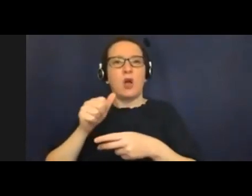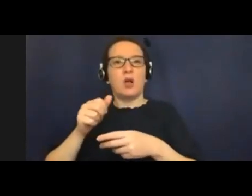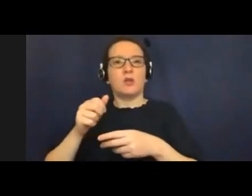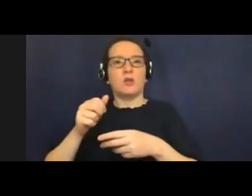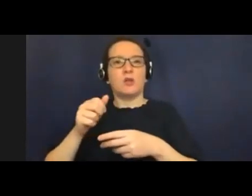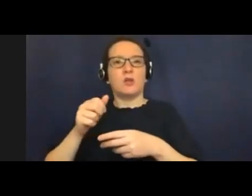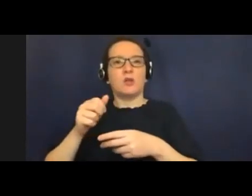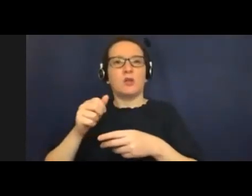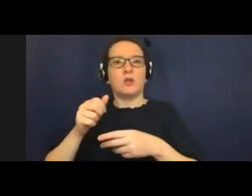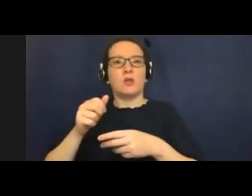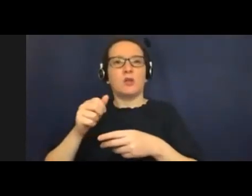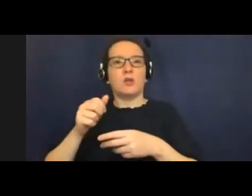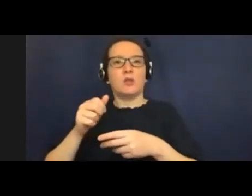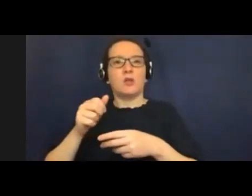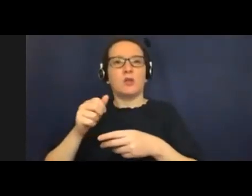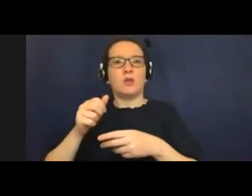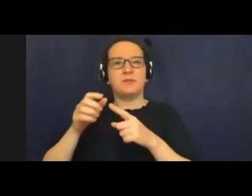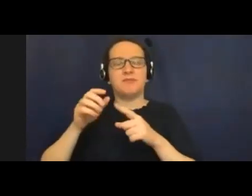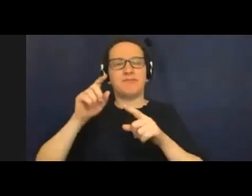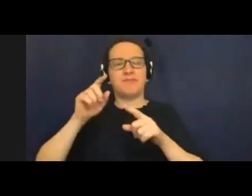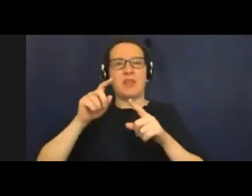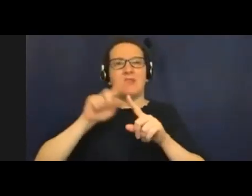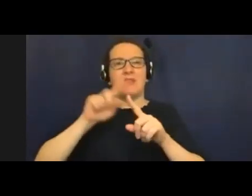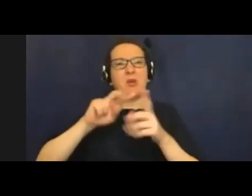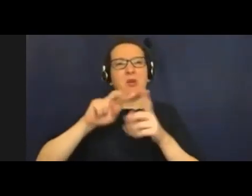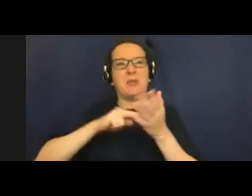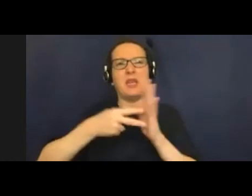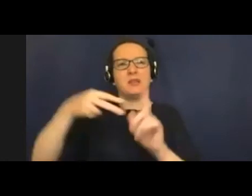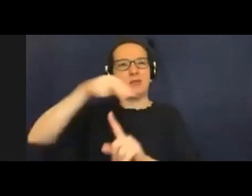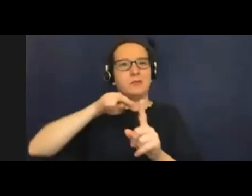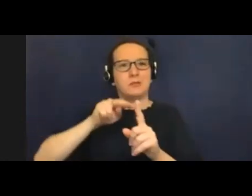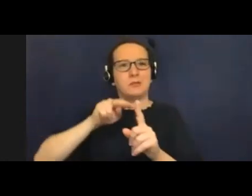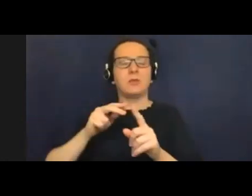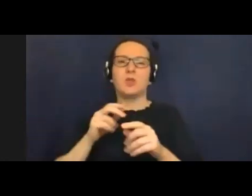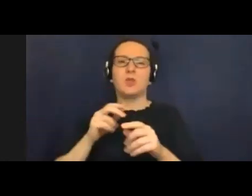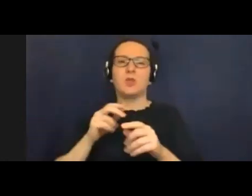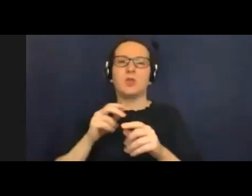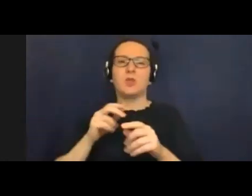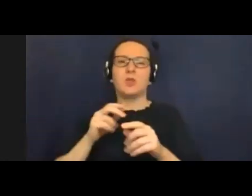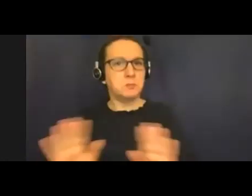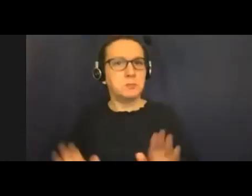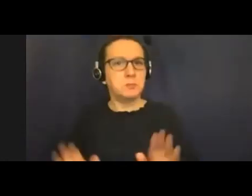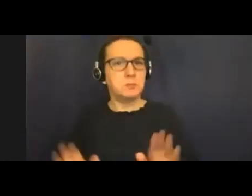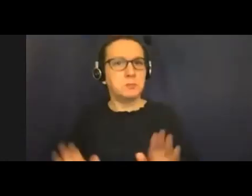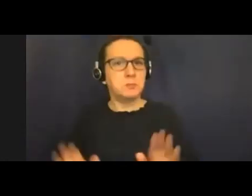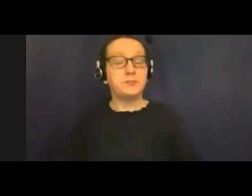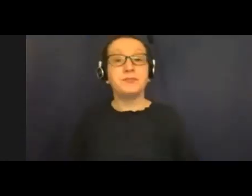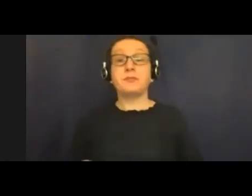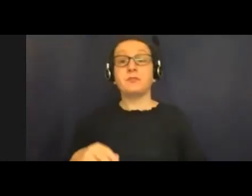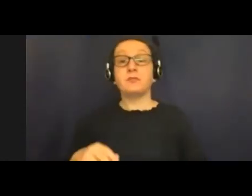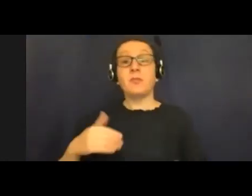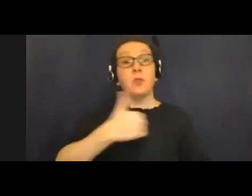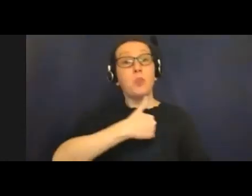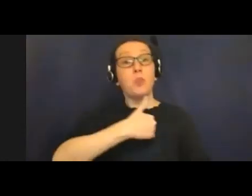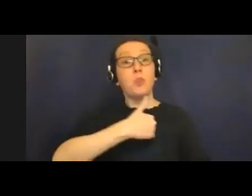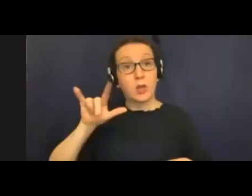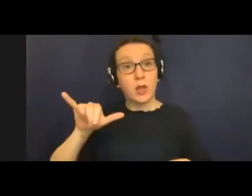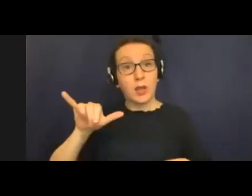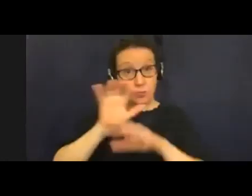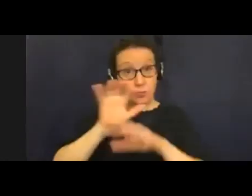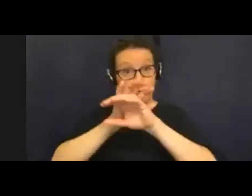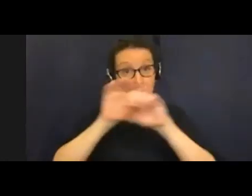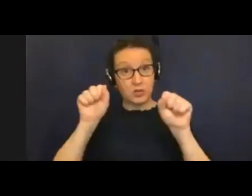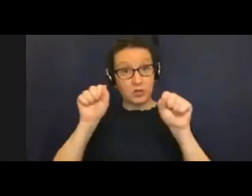pandemic. I observed the elections in Poland in June and July, the presidential election. I could